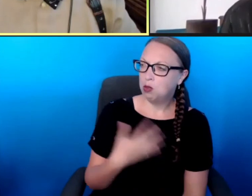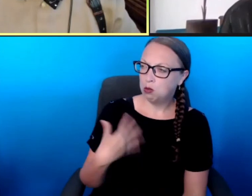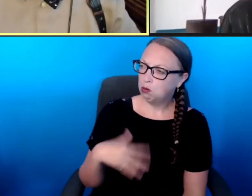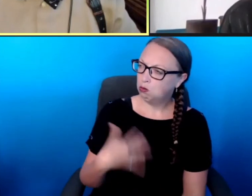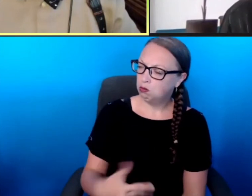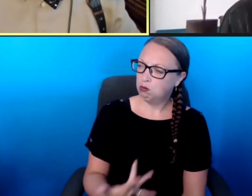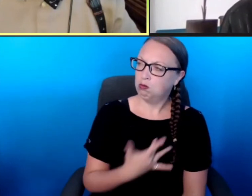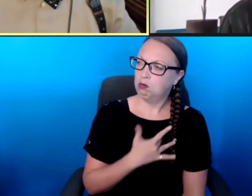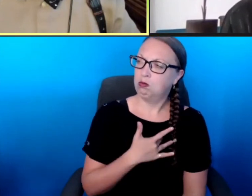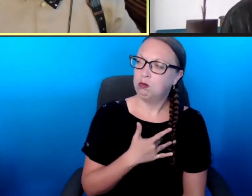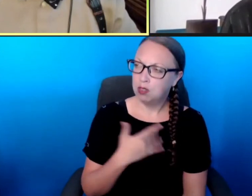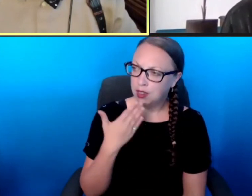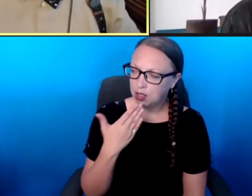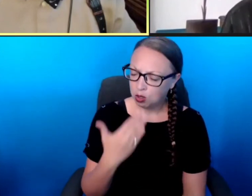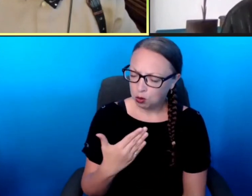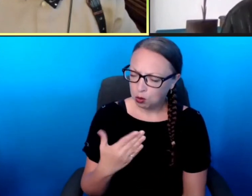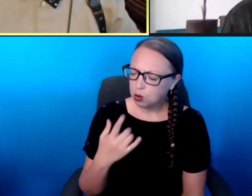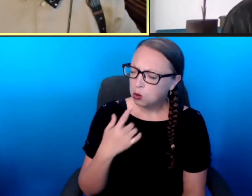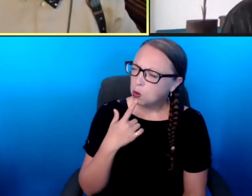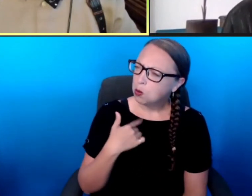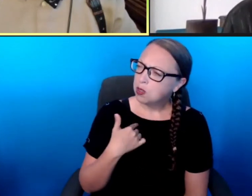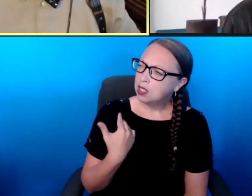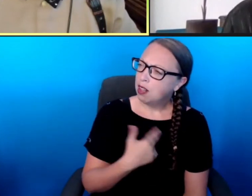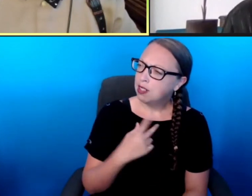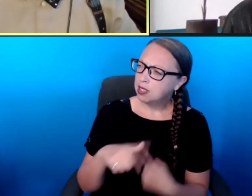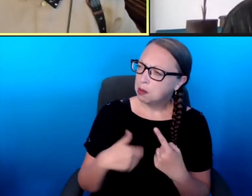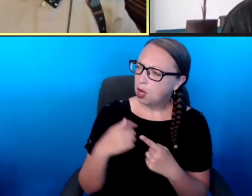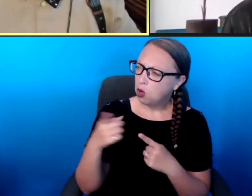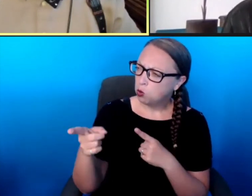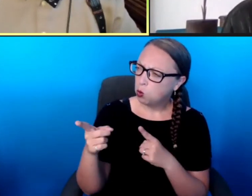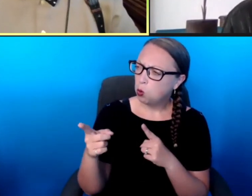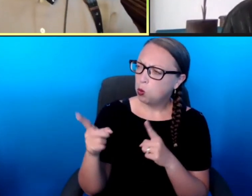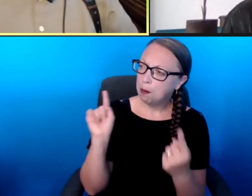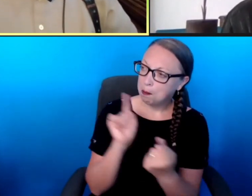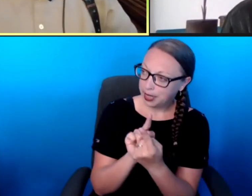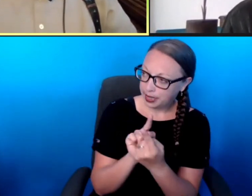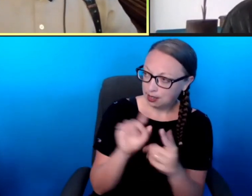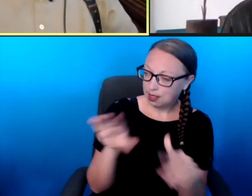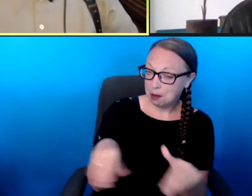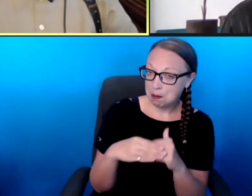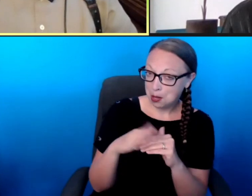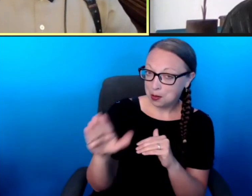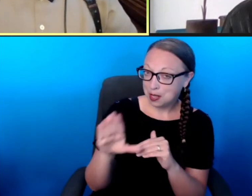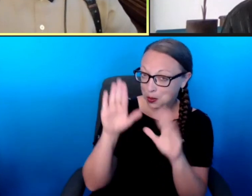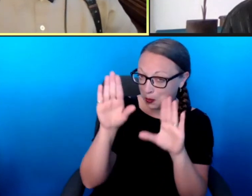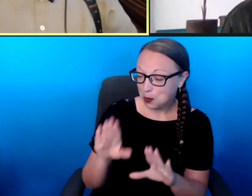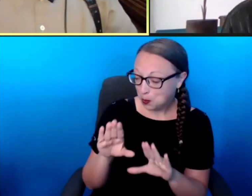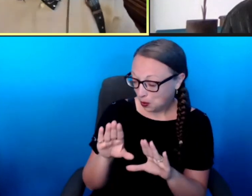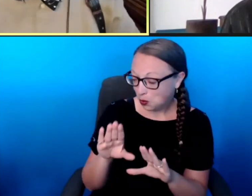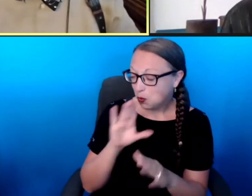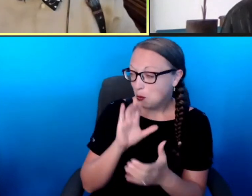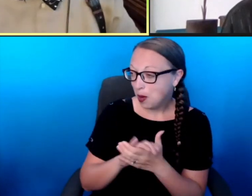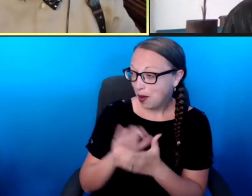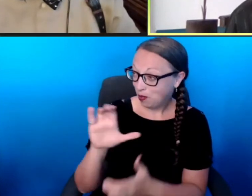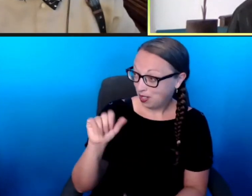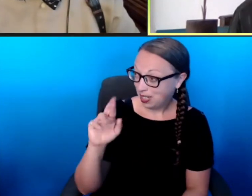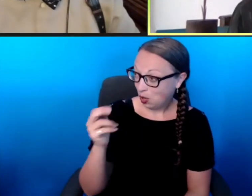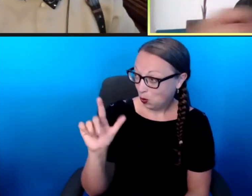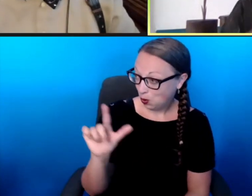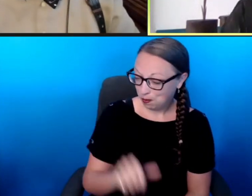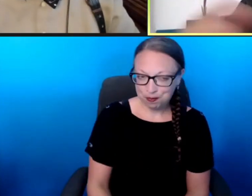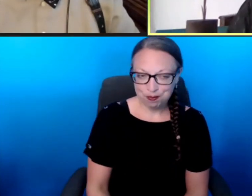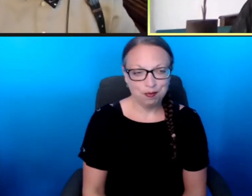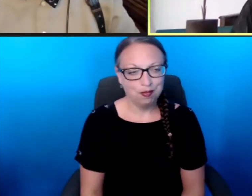And then tell us about your meeting and marrying your wonderful wife, Carol. Okay,